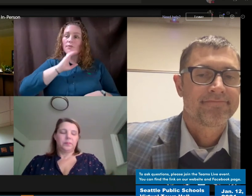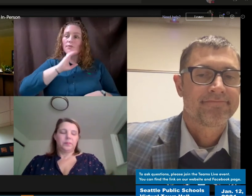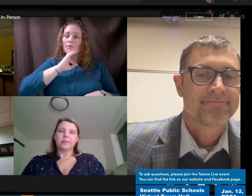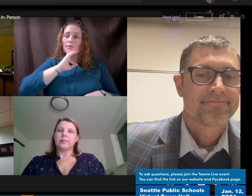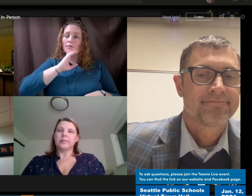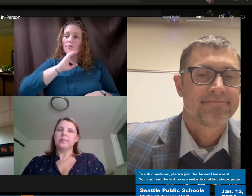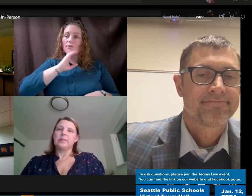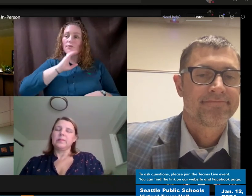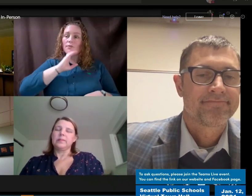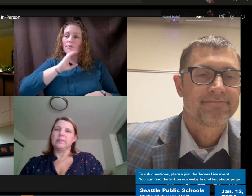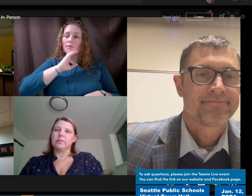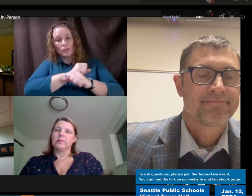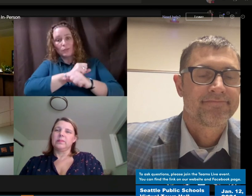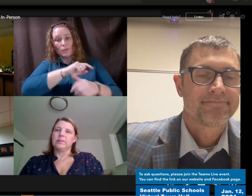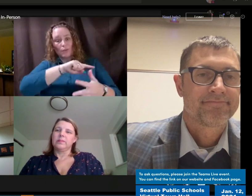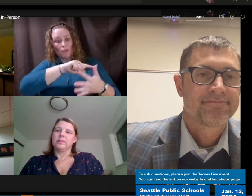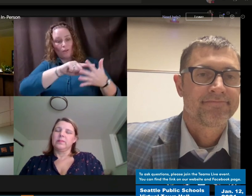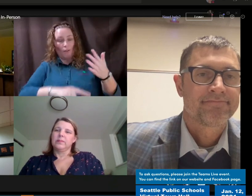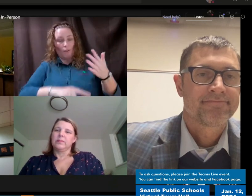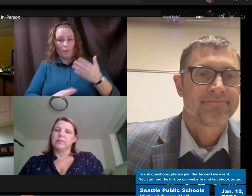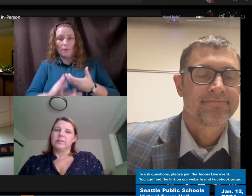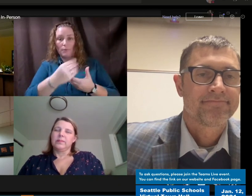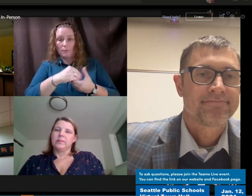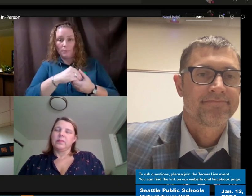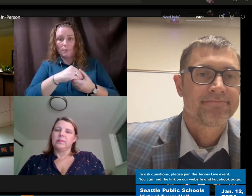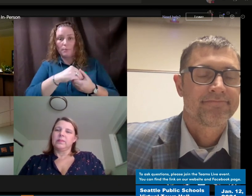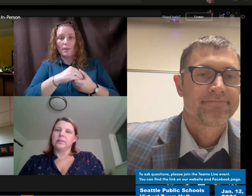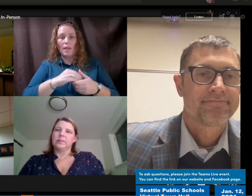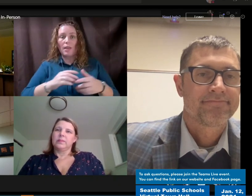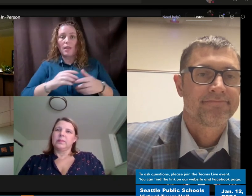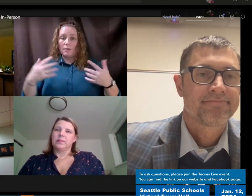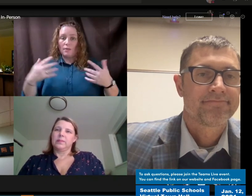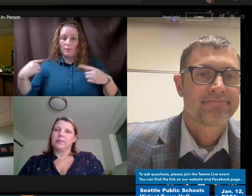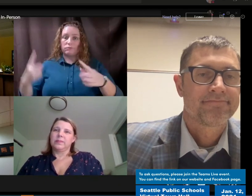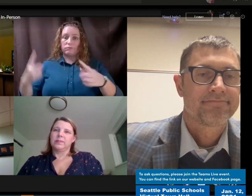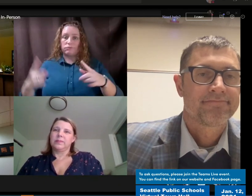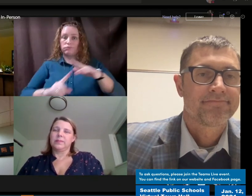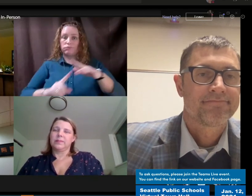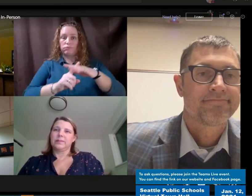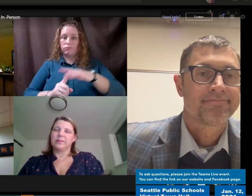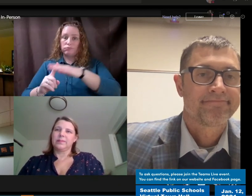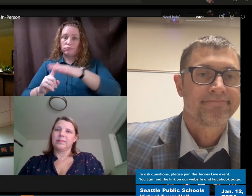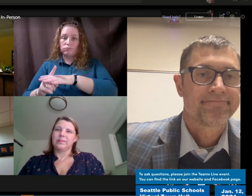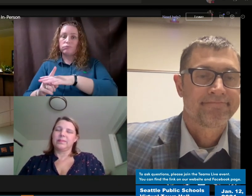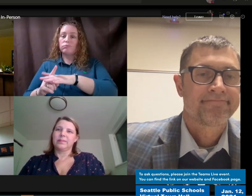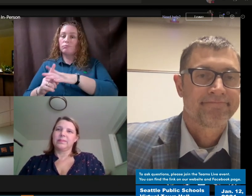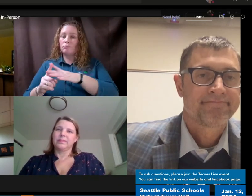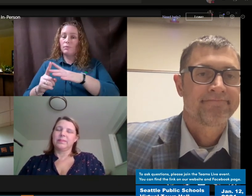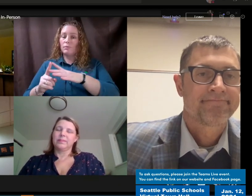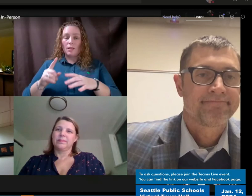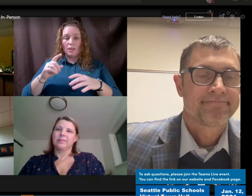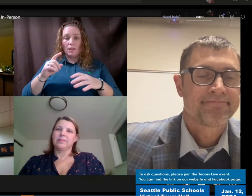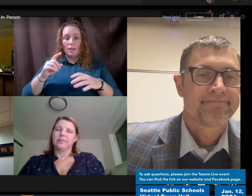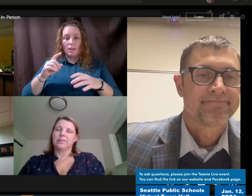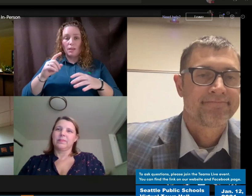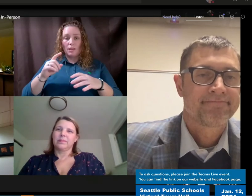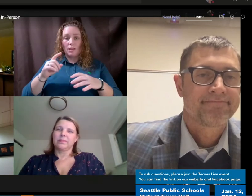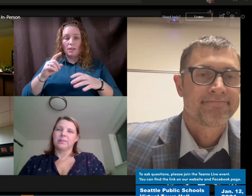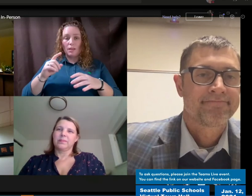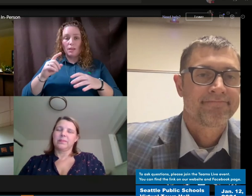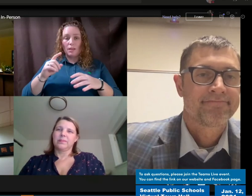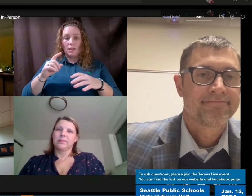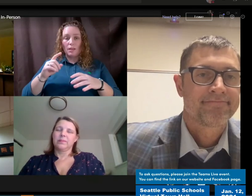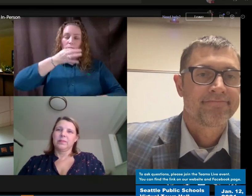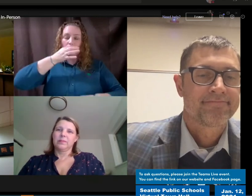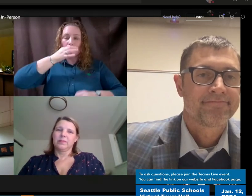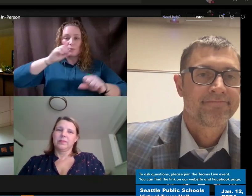who plays a role that has been showing up in buildings, our school leaders, vaccinated as soon as possible. We'd love to